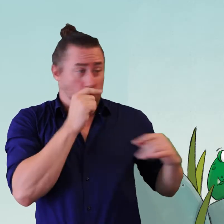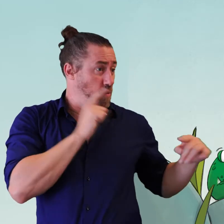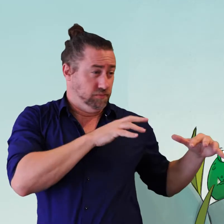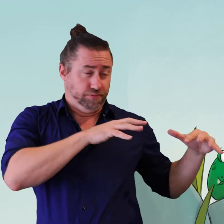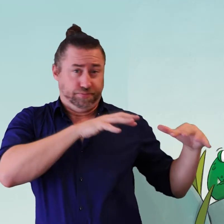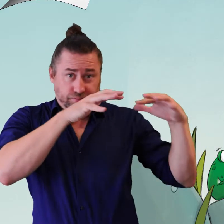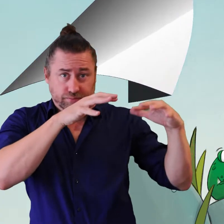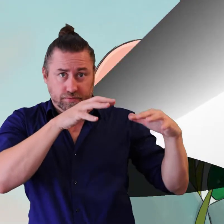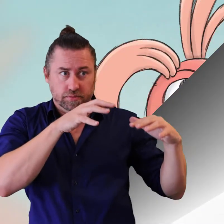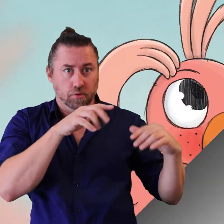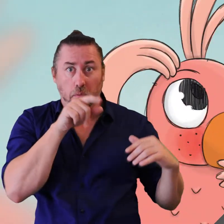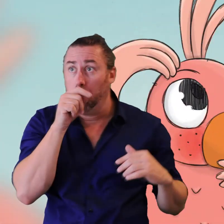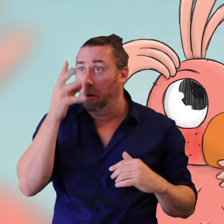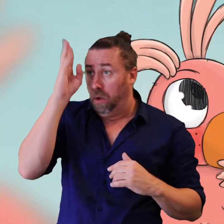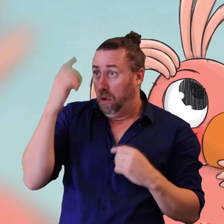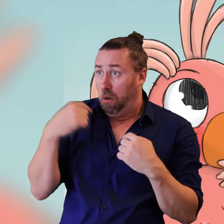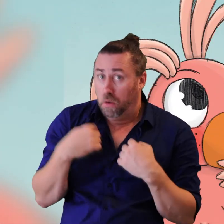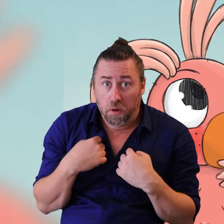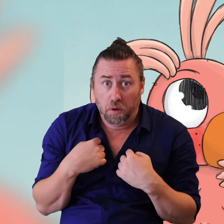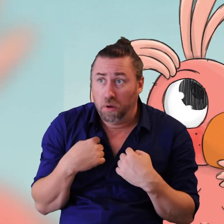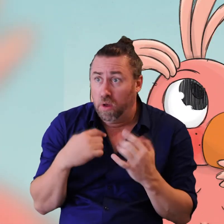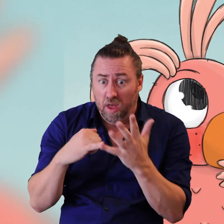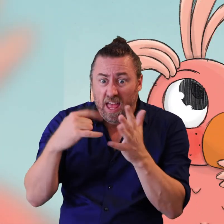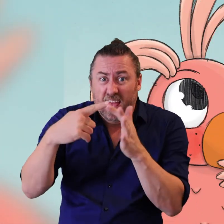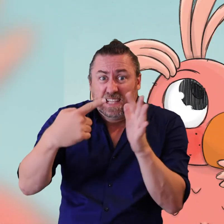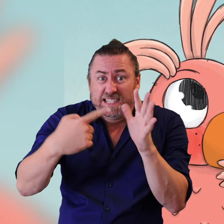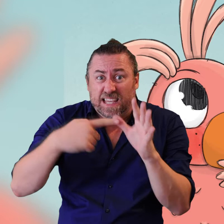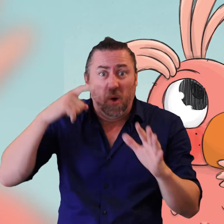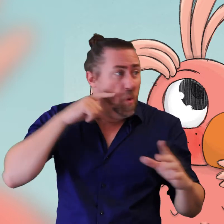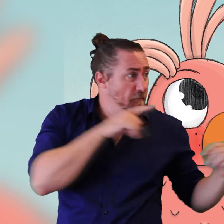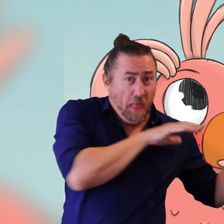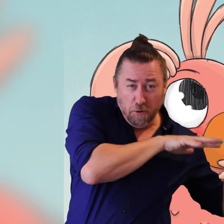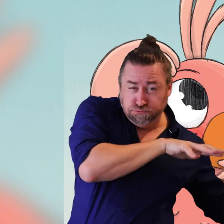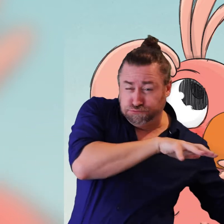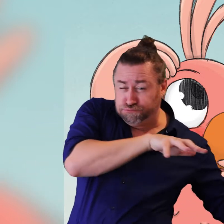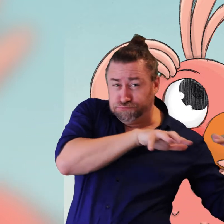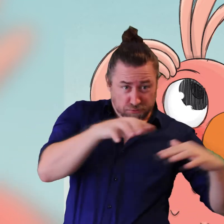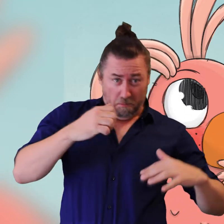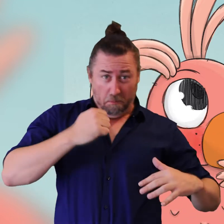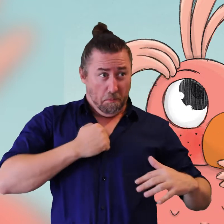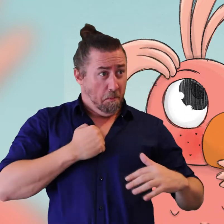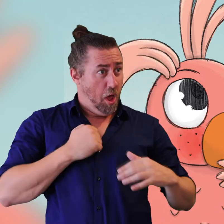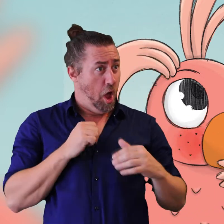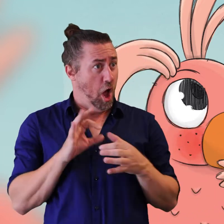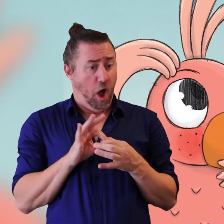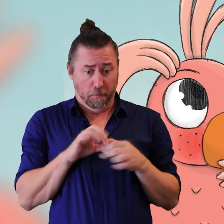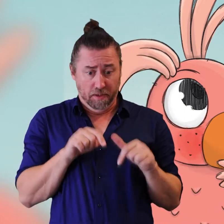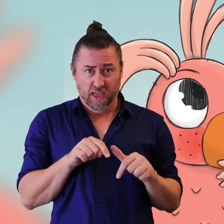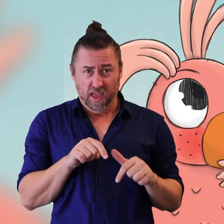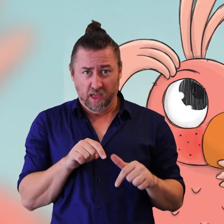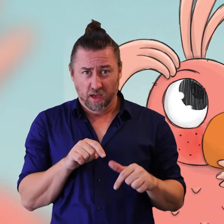either, Birdie." Birdie felt scared thinking about seawater coming all the way to her